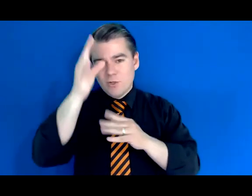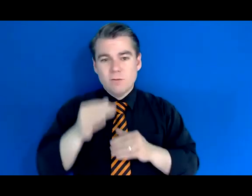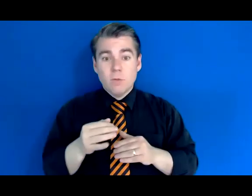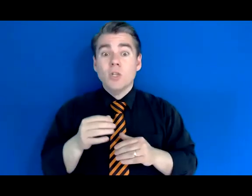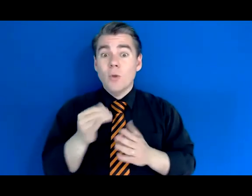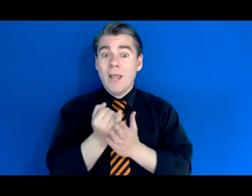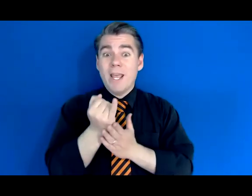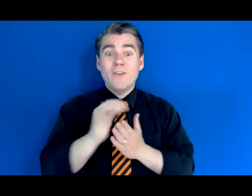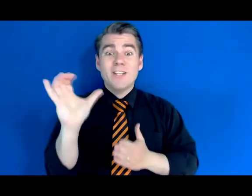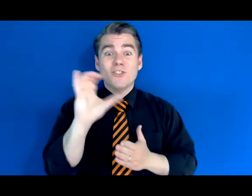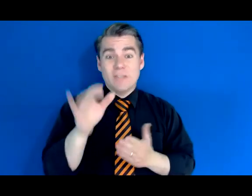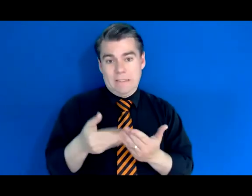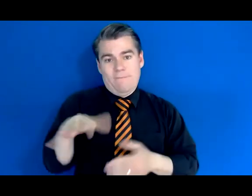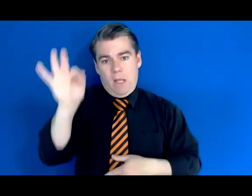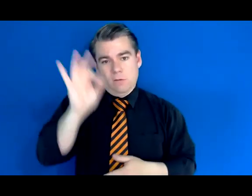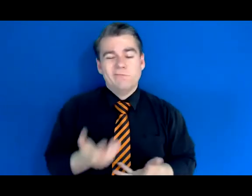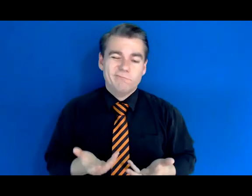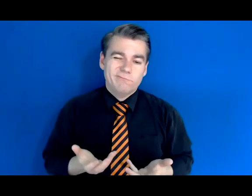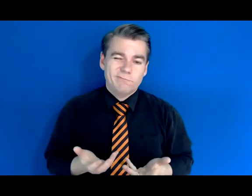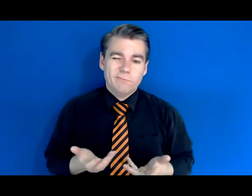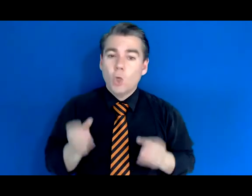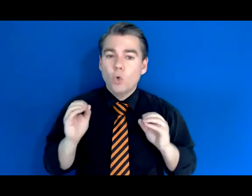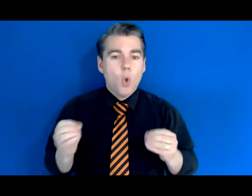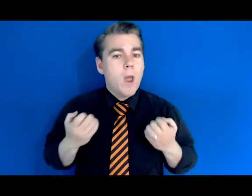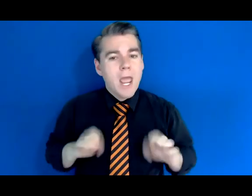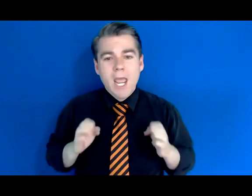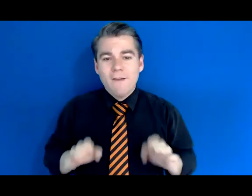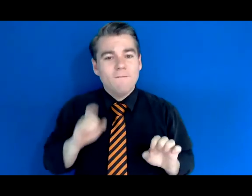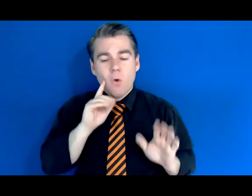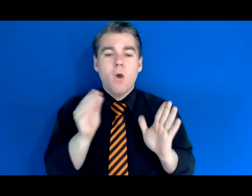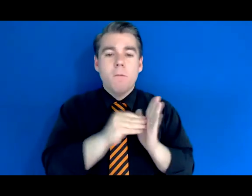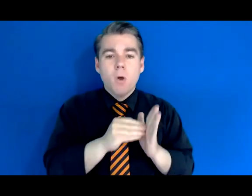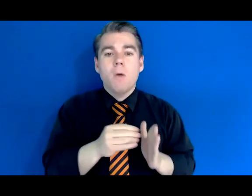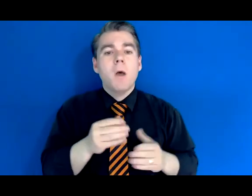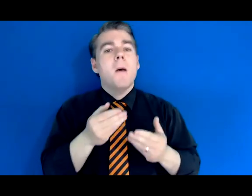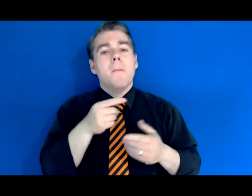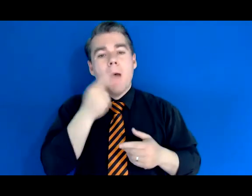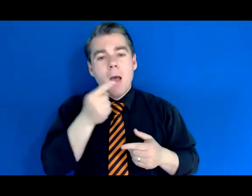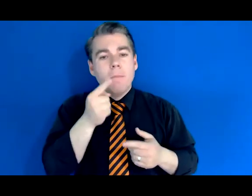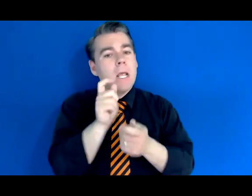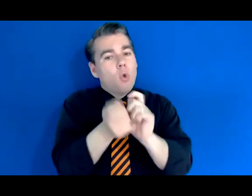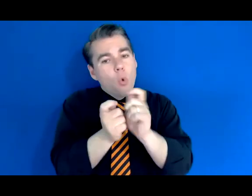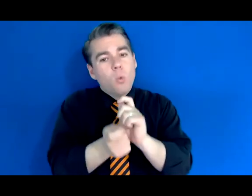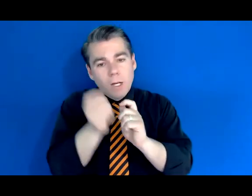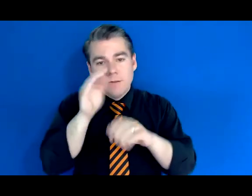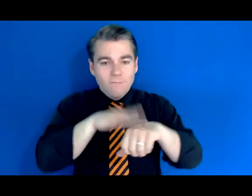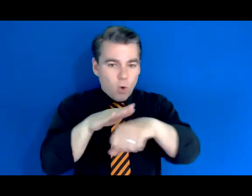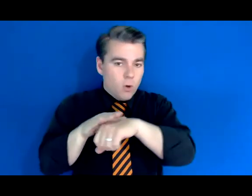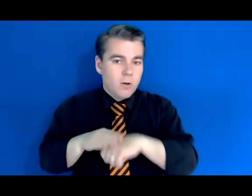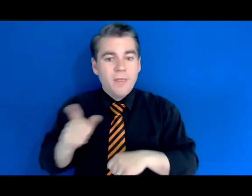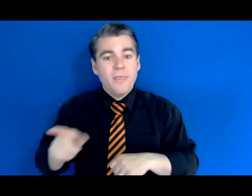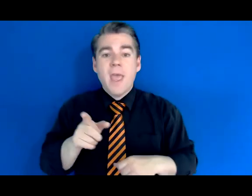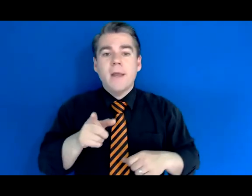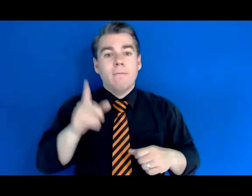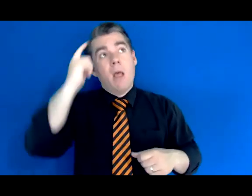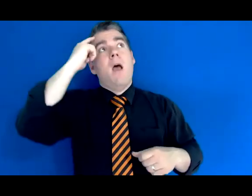searches. They often make no effort to post any public corrective notice that the perceived issue has been corrected. So